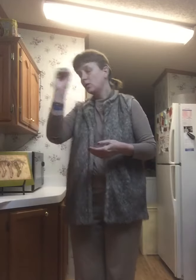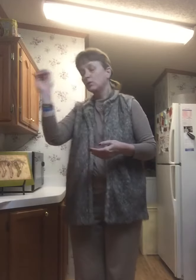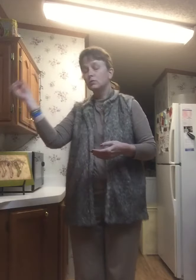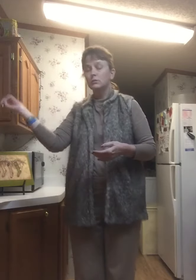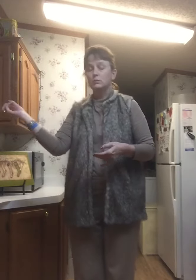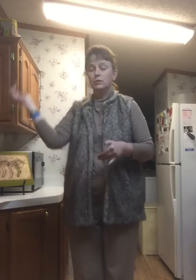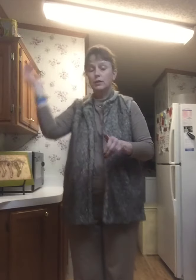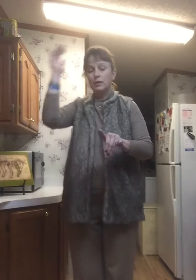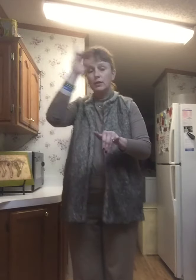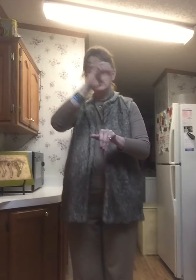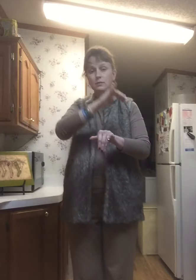Oh night